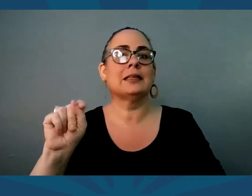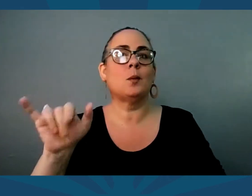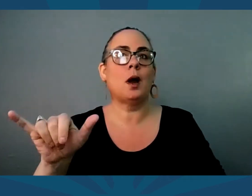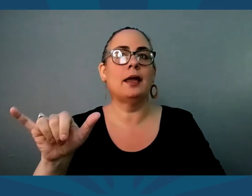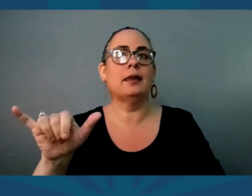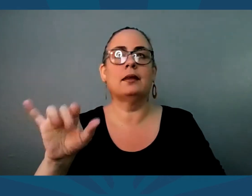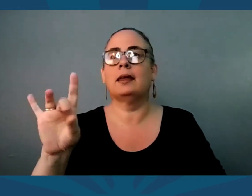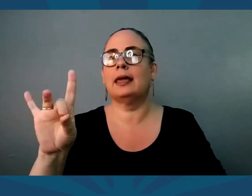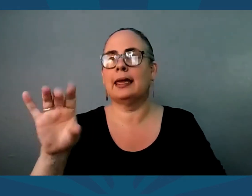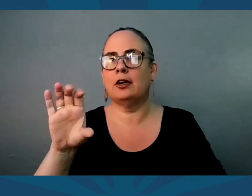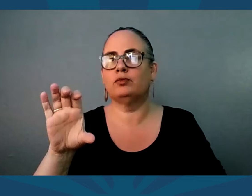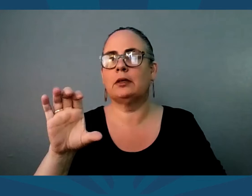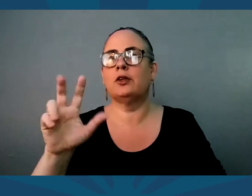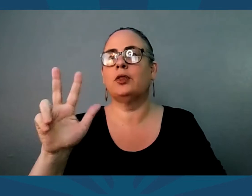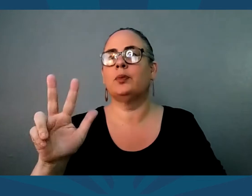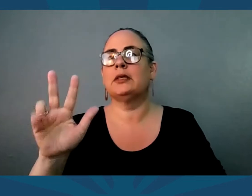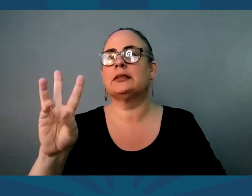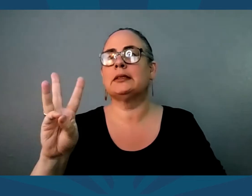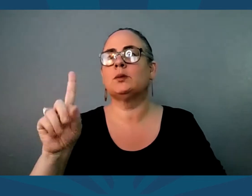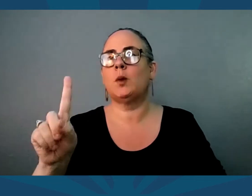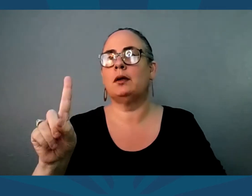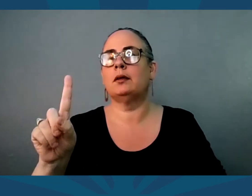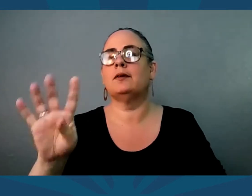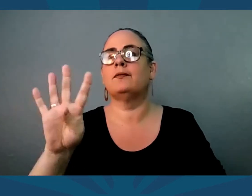928-337-7537. TTY,